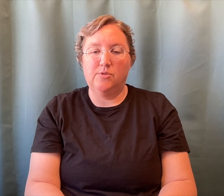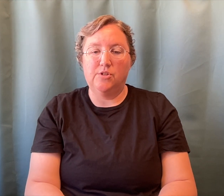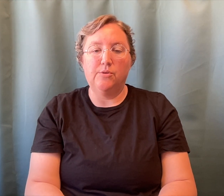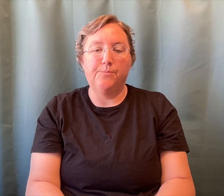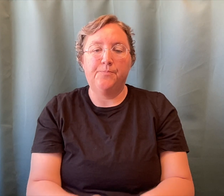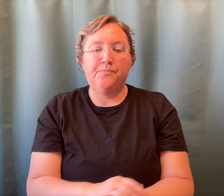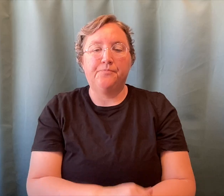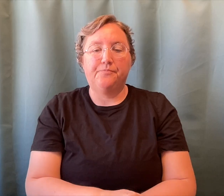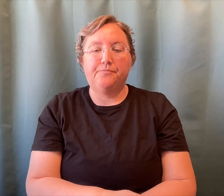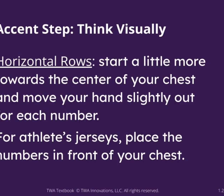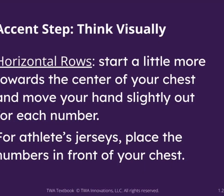soon.